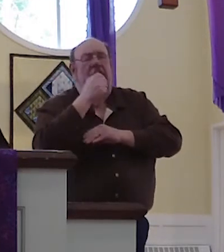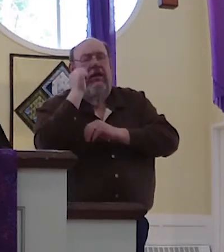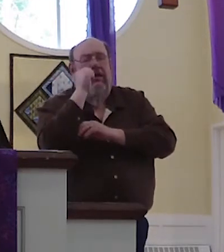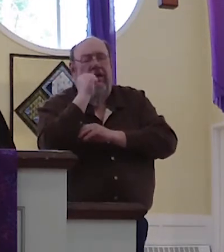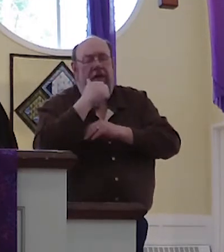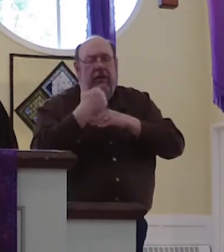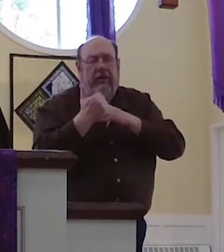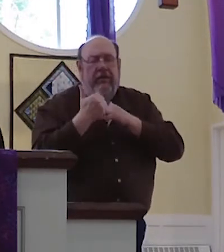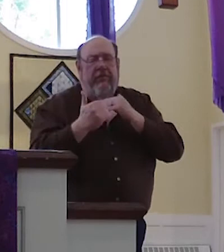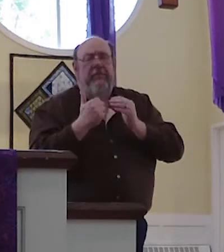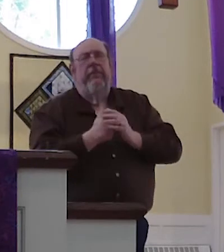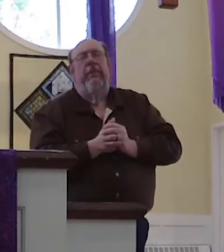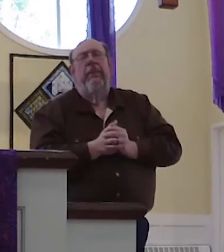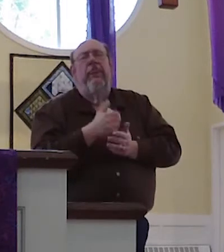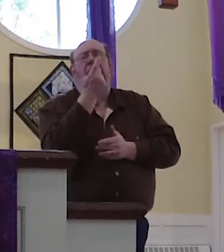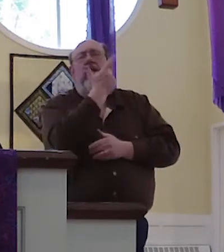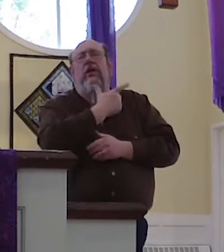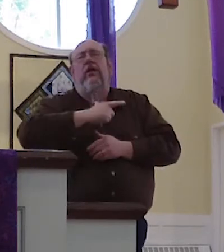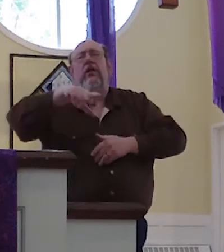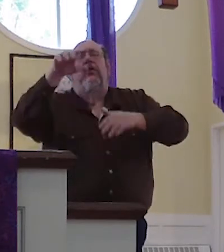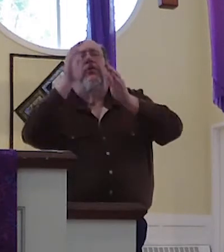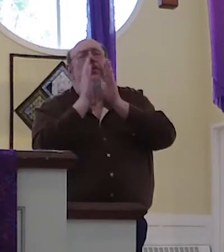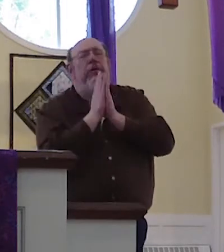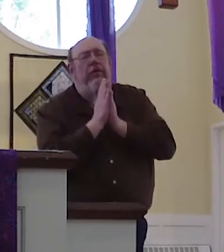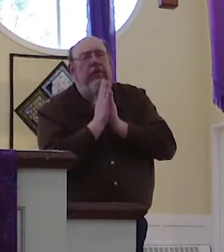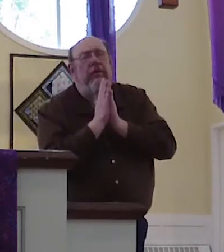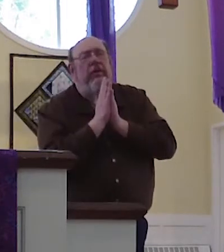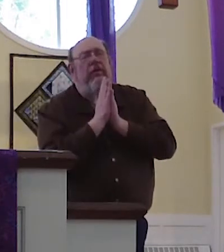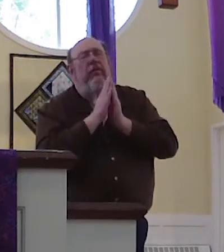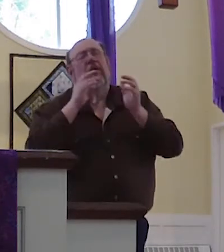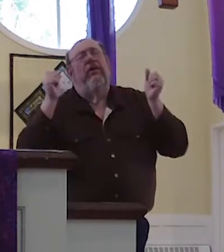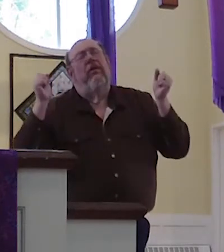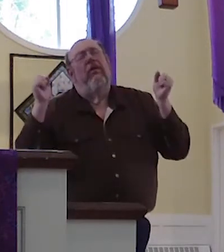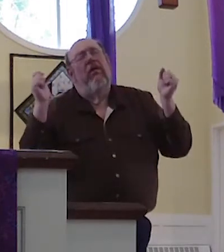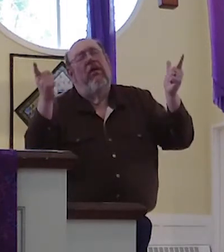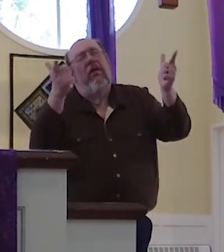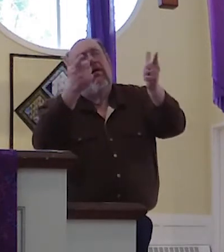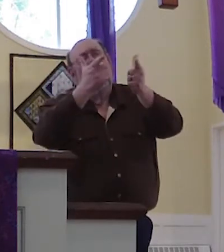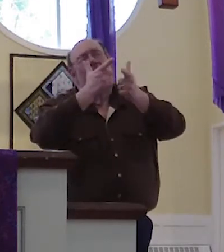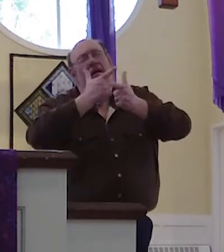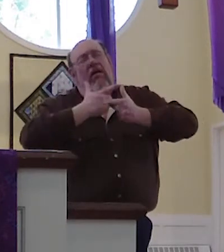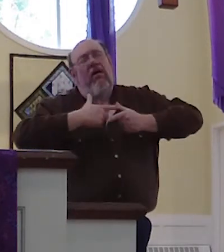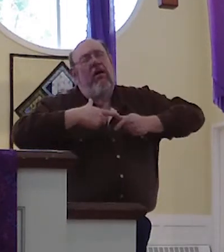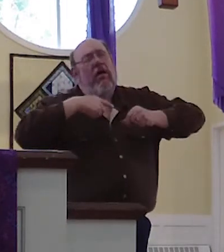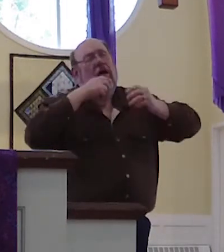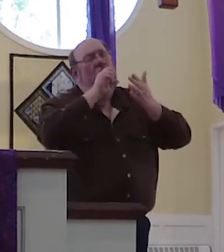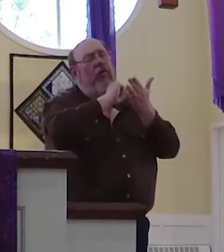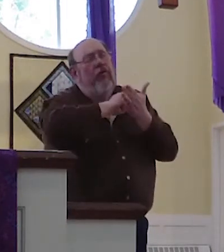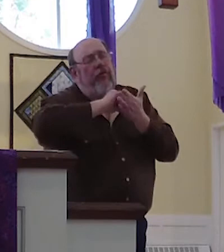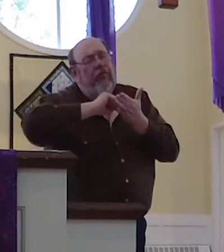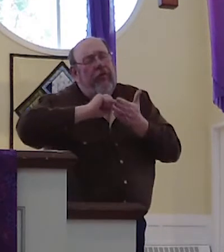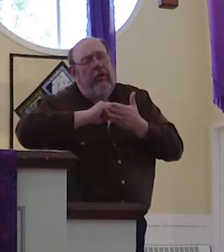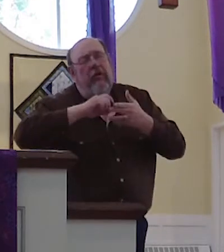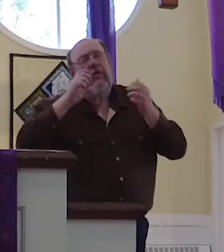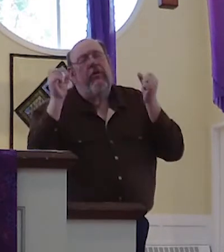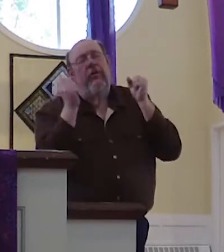The Lord's Prayer is a prayer we can all come together around. It's scriptural. We can count on it.